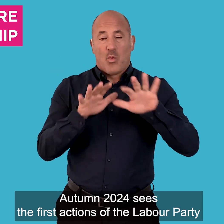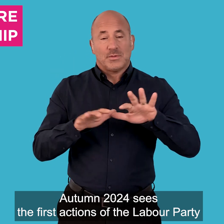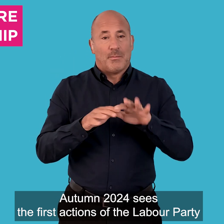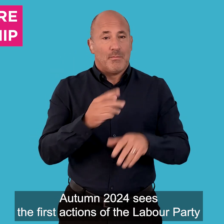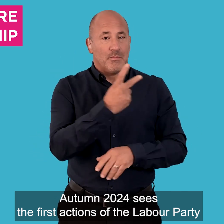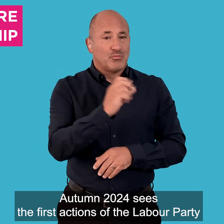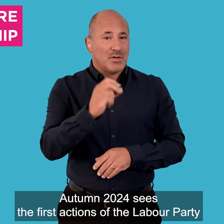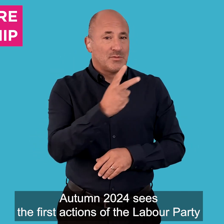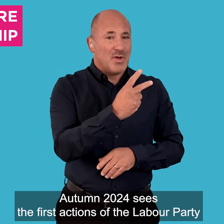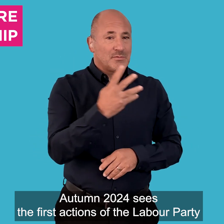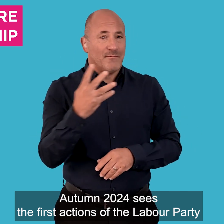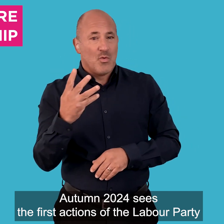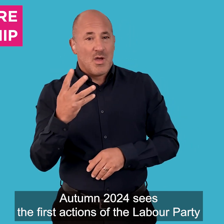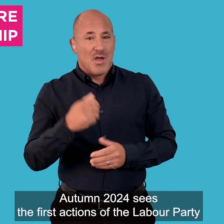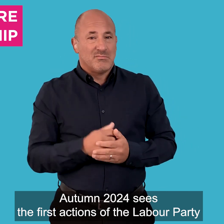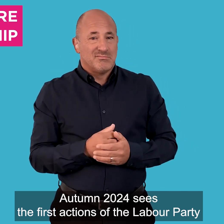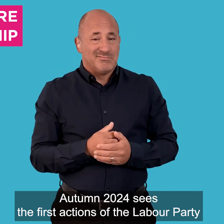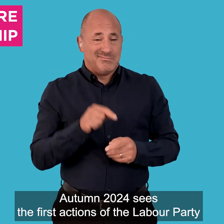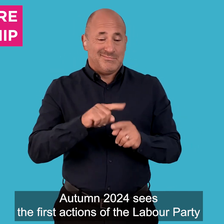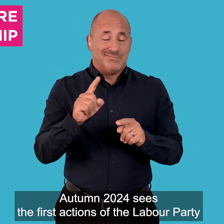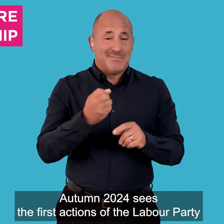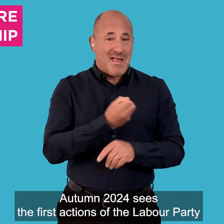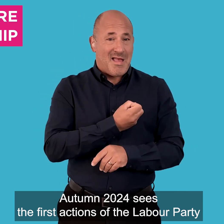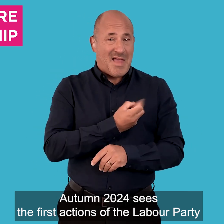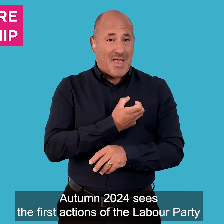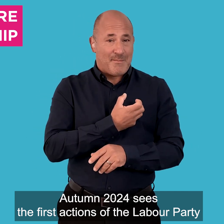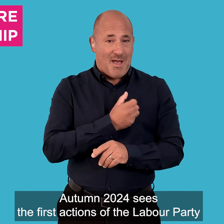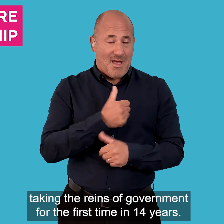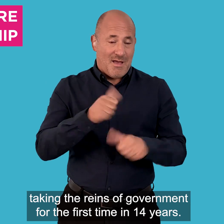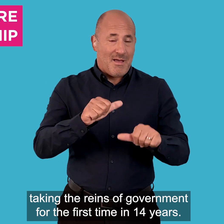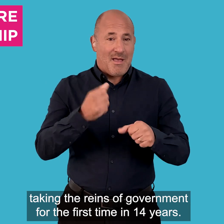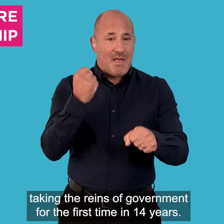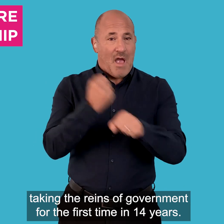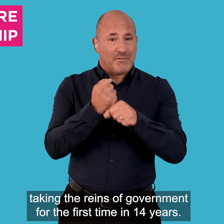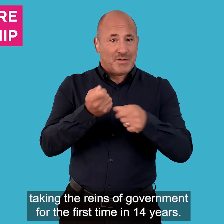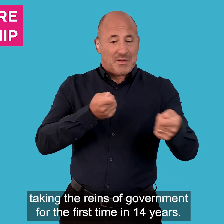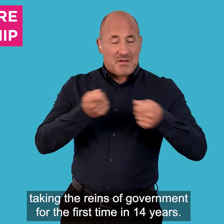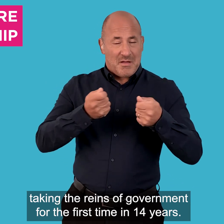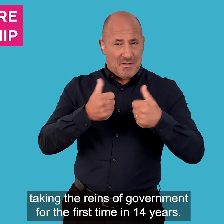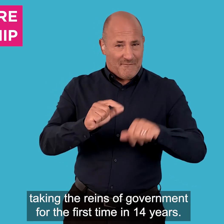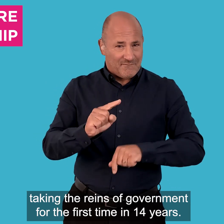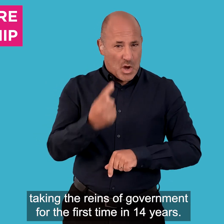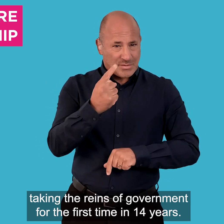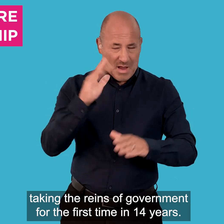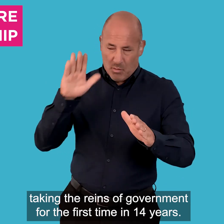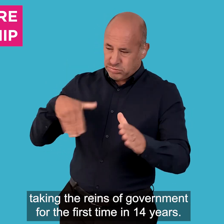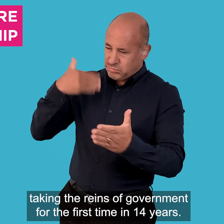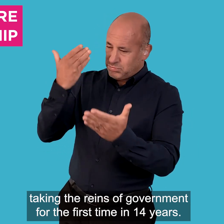Autumn 2024 sees the first actions of the Labour Party, taking the reins of government for the first time in